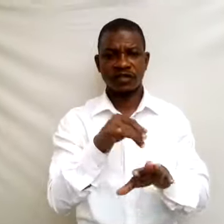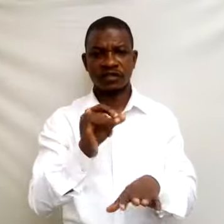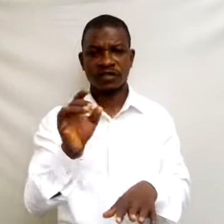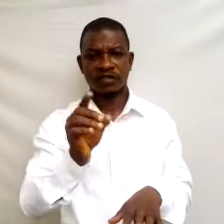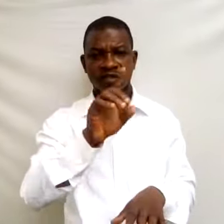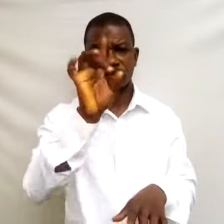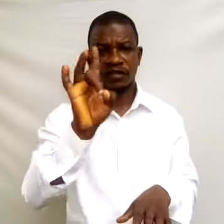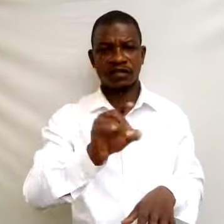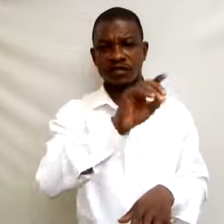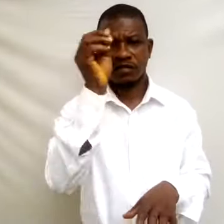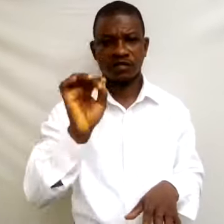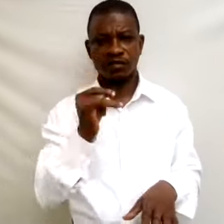8% per annum.